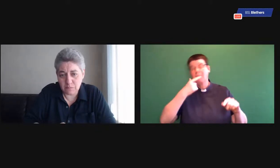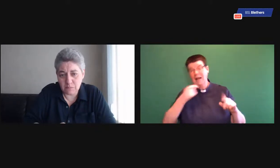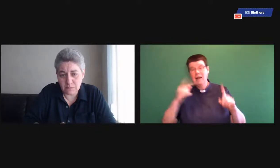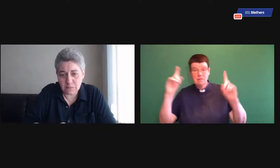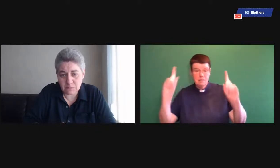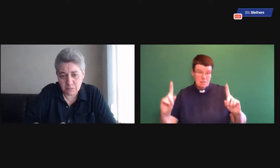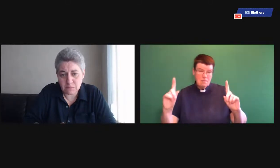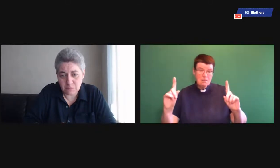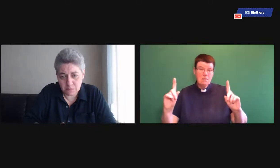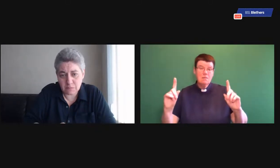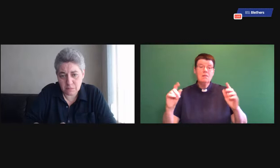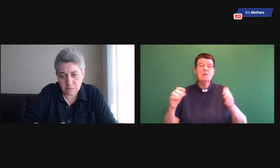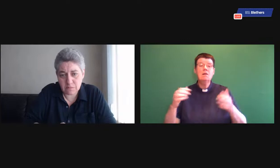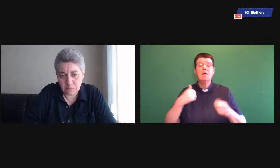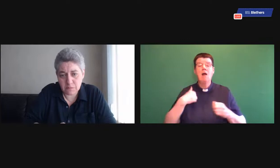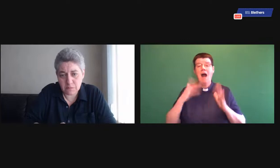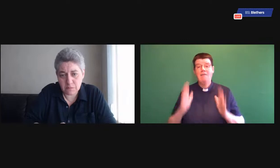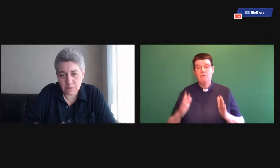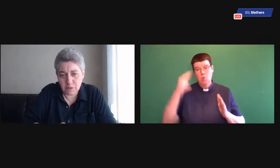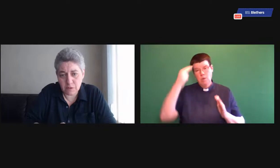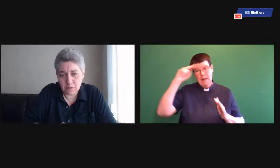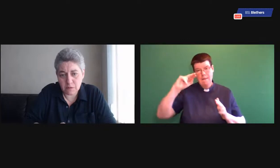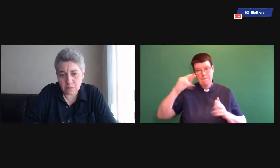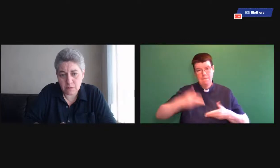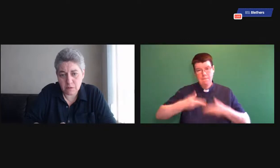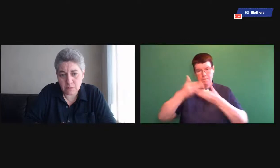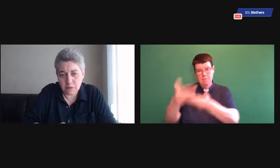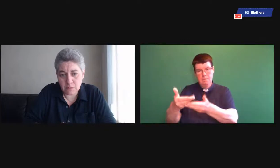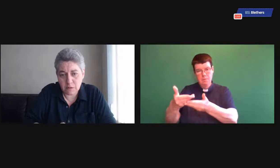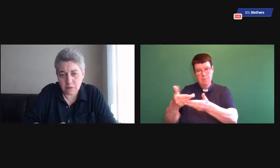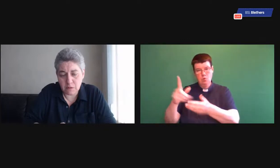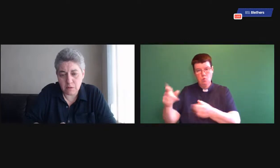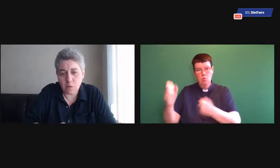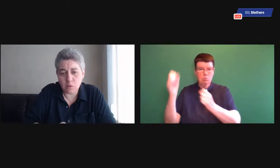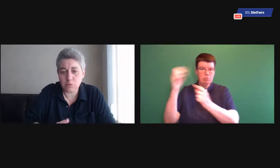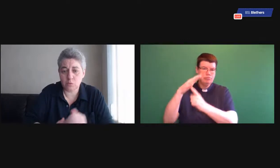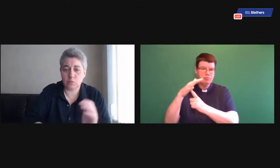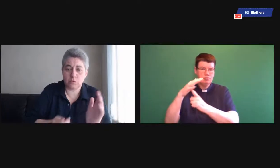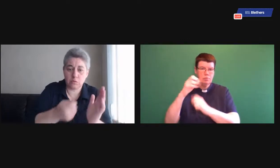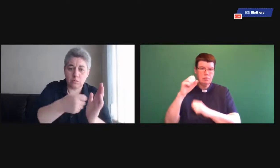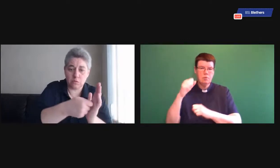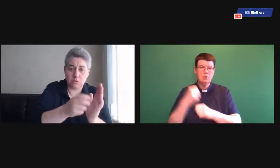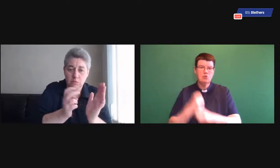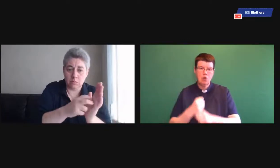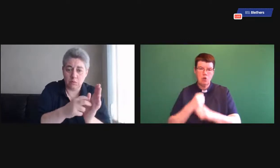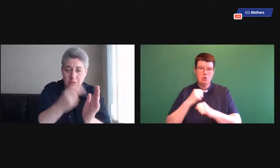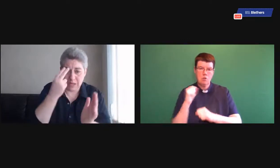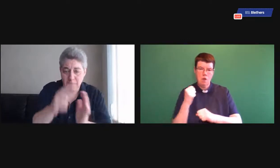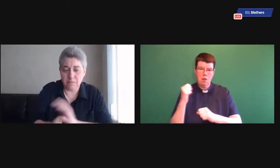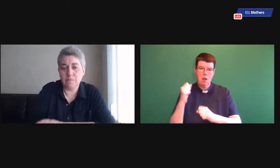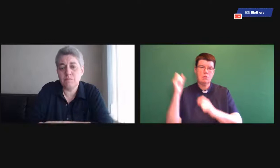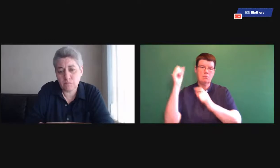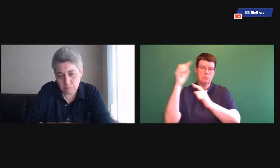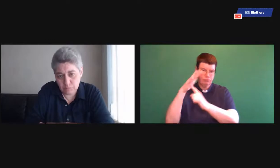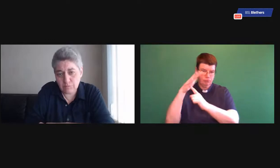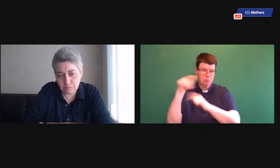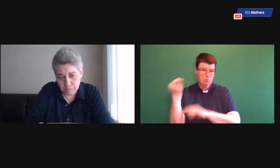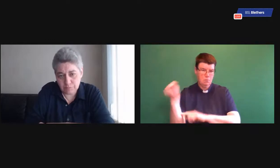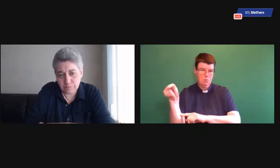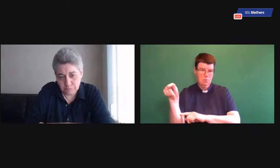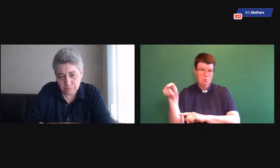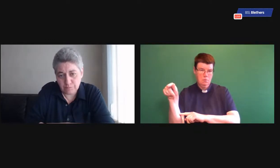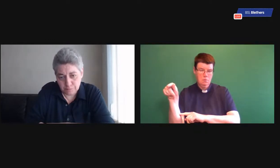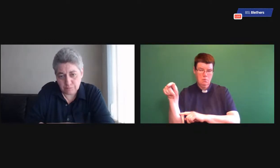So it could be two women, two men, whatever. And your name has to be put forward,